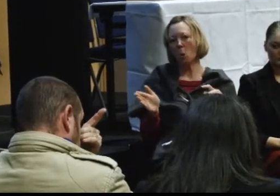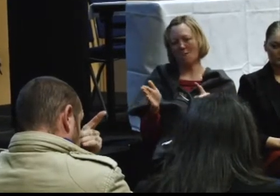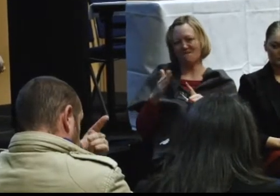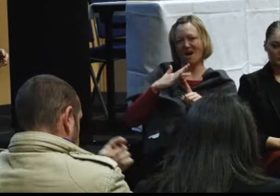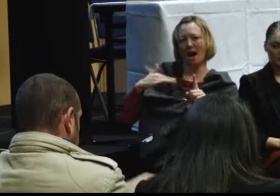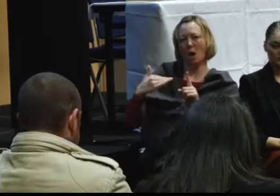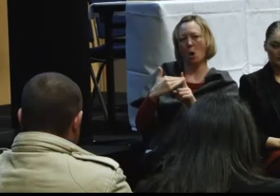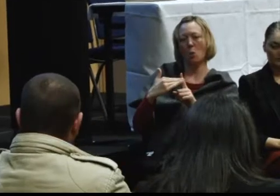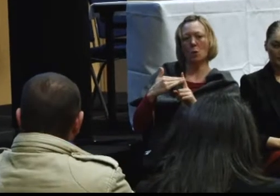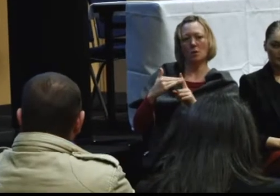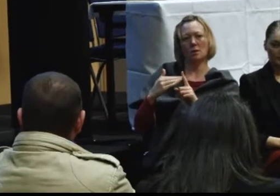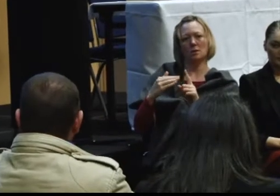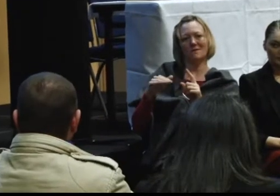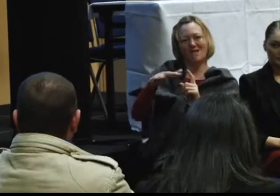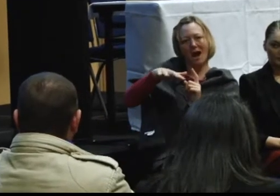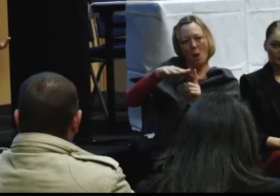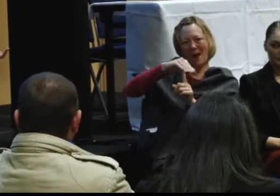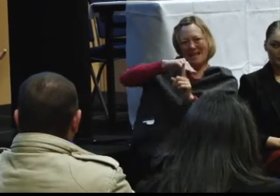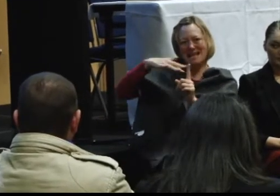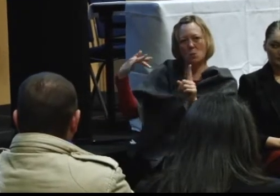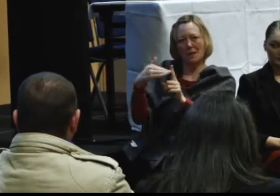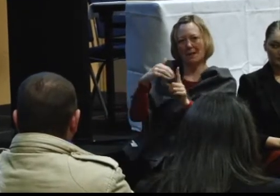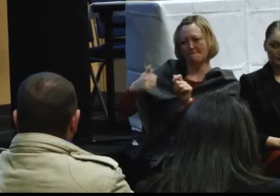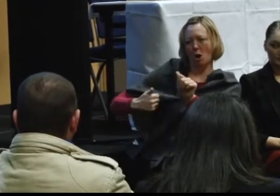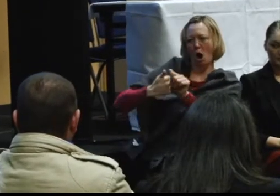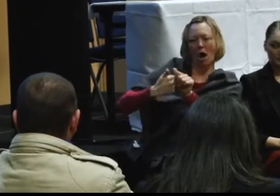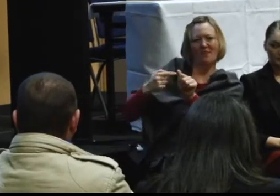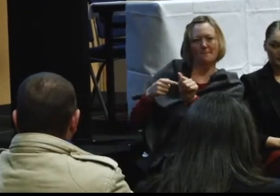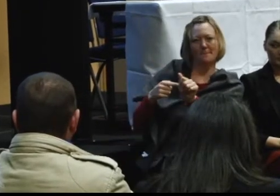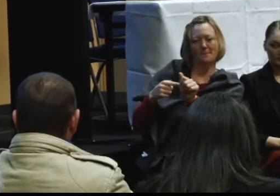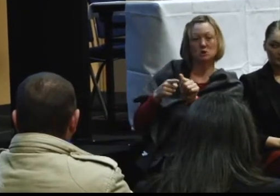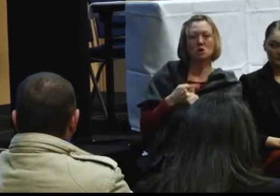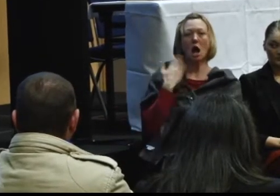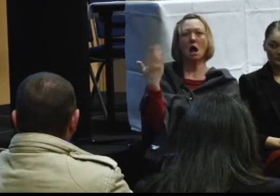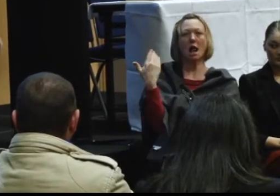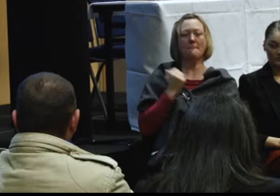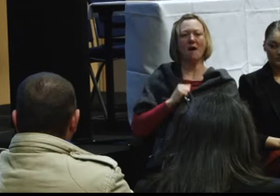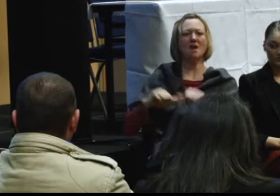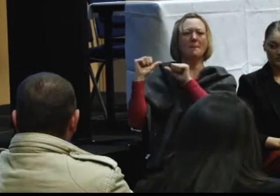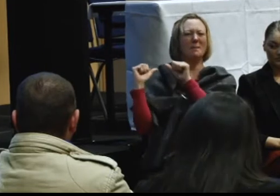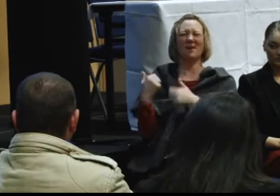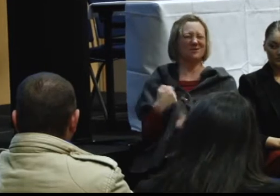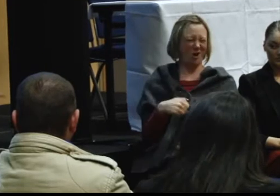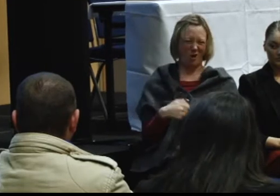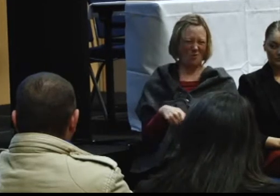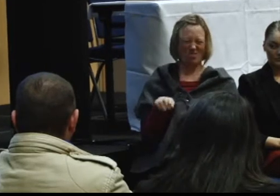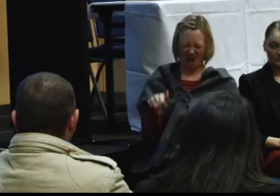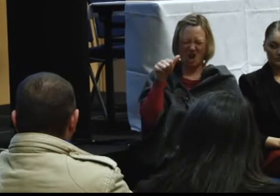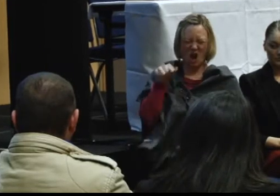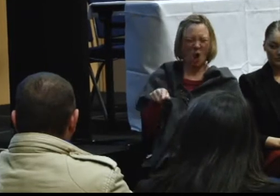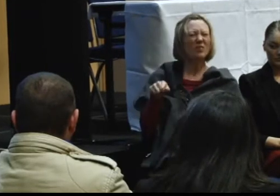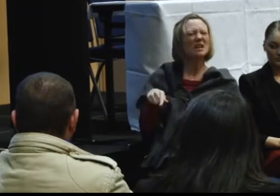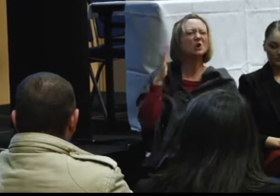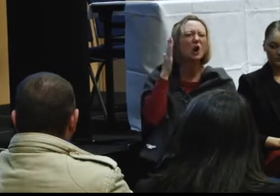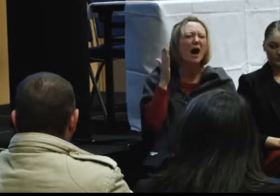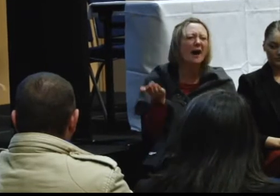them. So one of the ways of rather than getting them to recite their whakapapa, for example, because they know that, it's a kura, they knew that before they came at